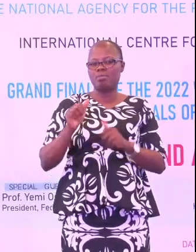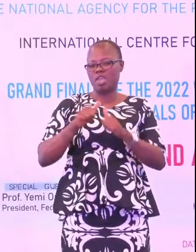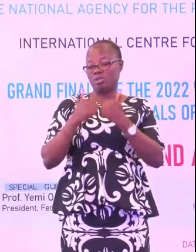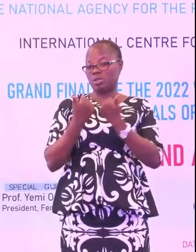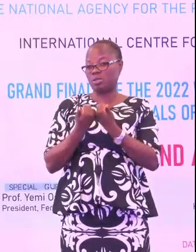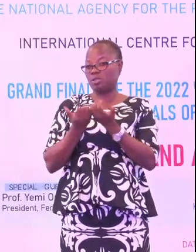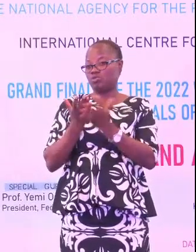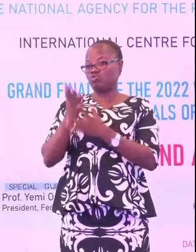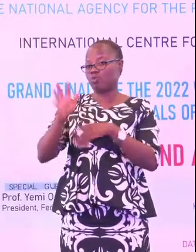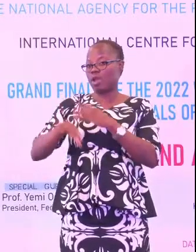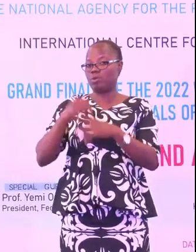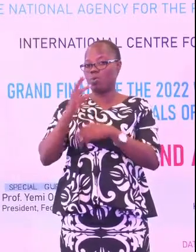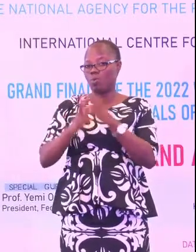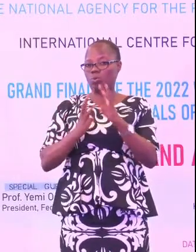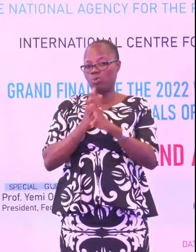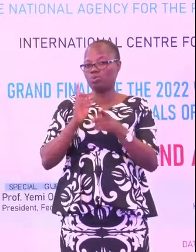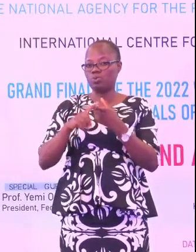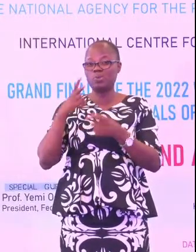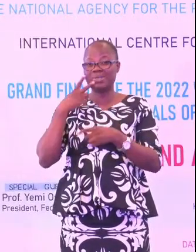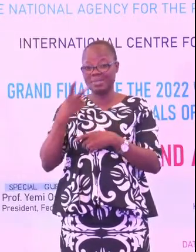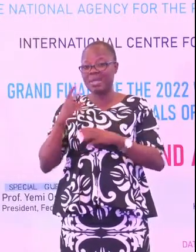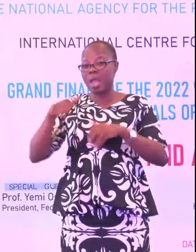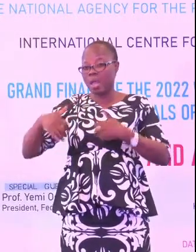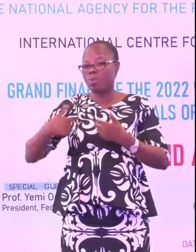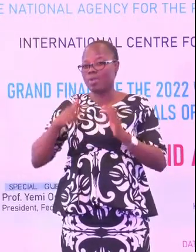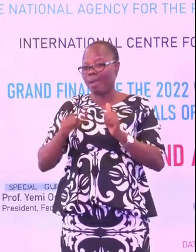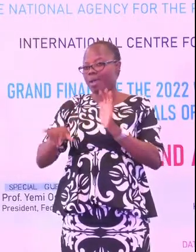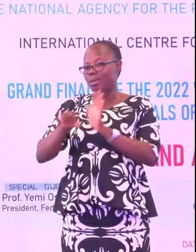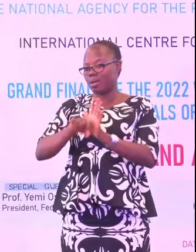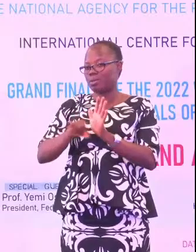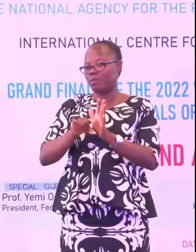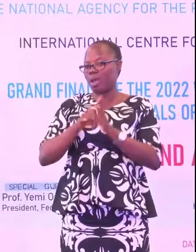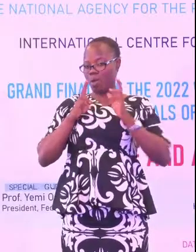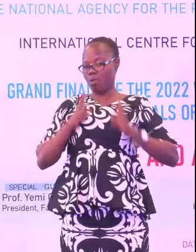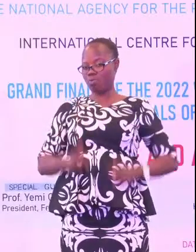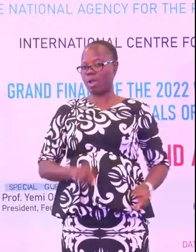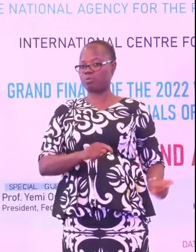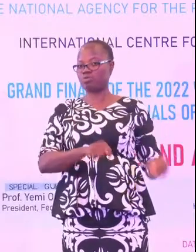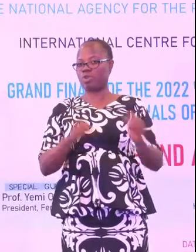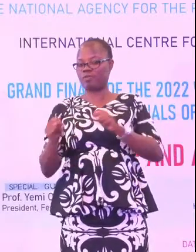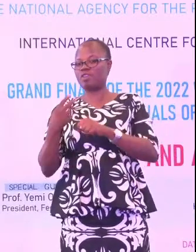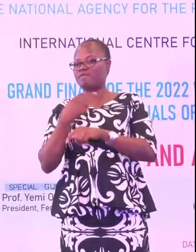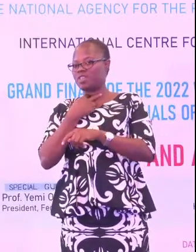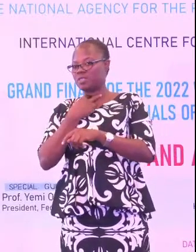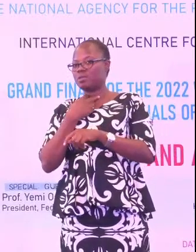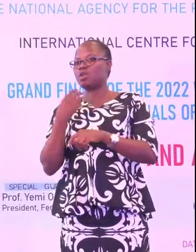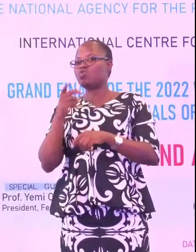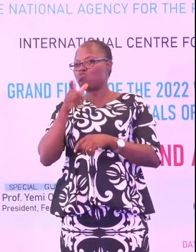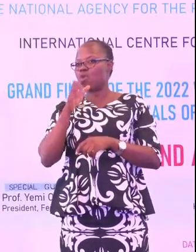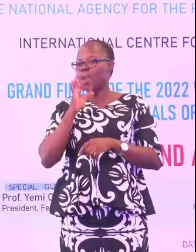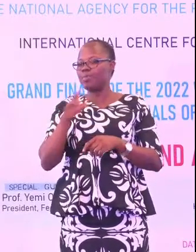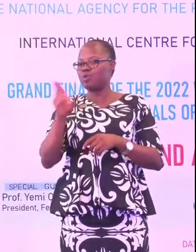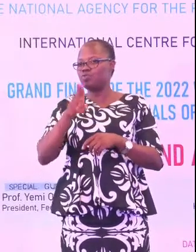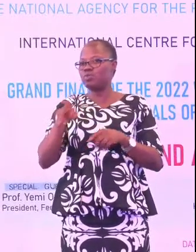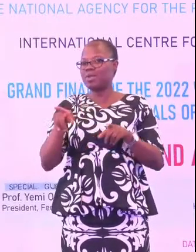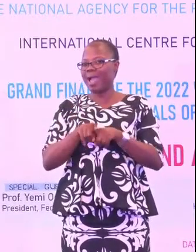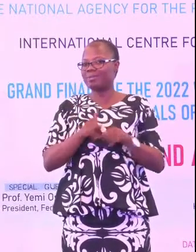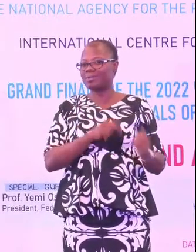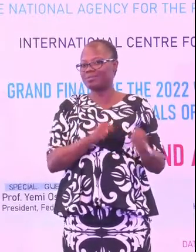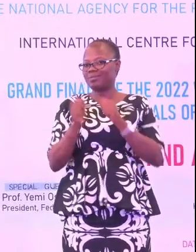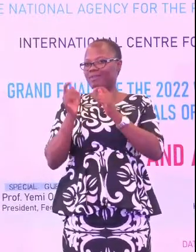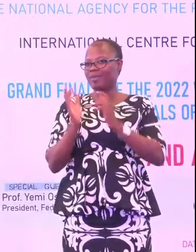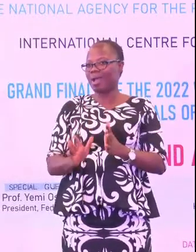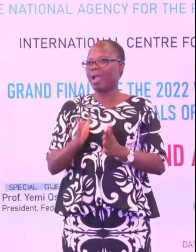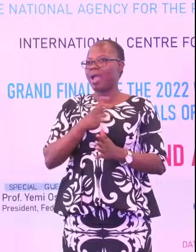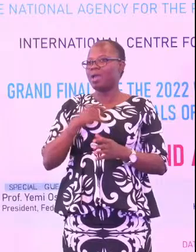throughout the world to see how we can identify human trafficking victims who have been used as drug traffickers.